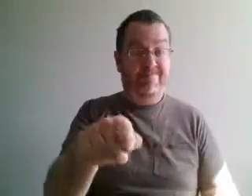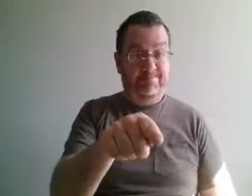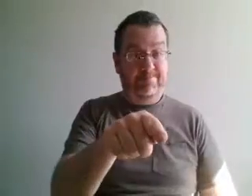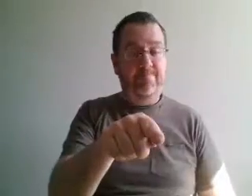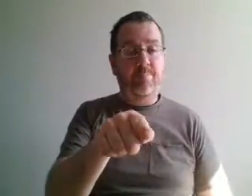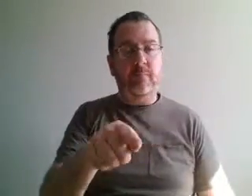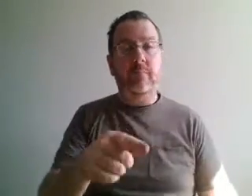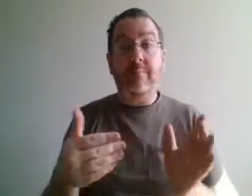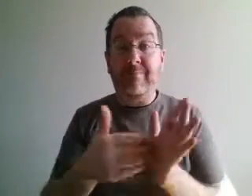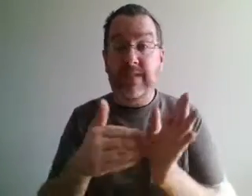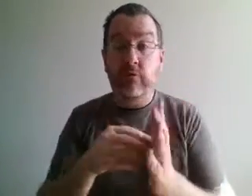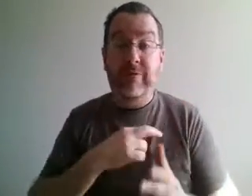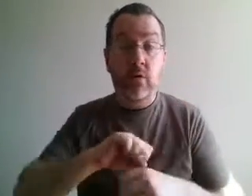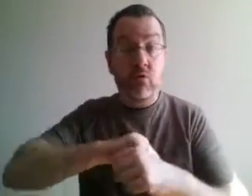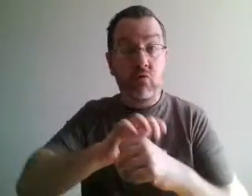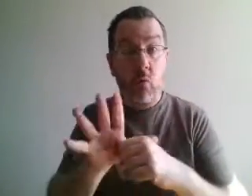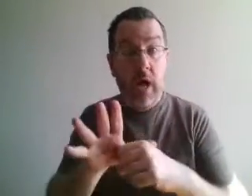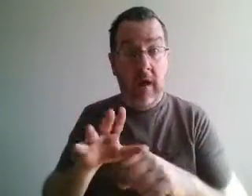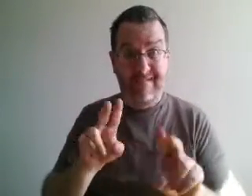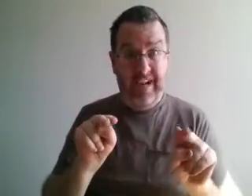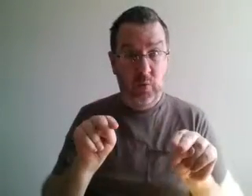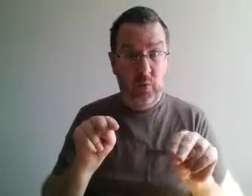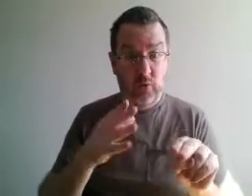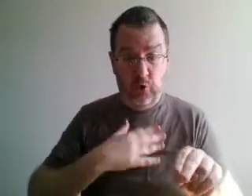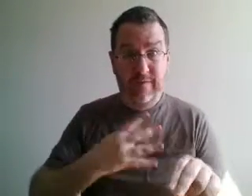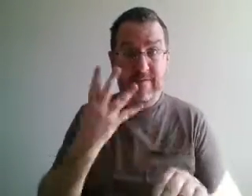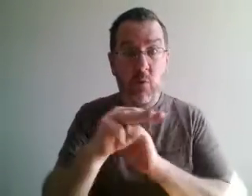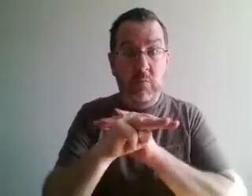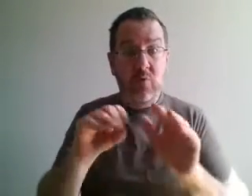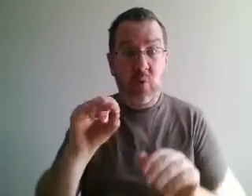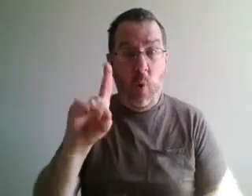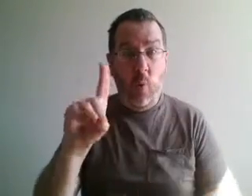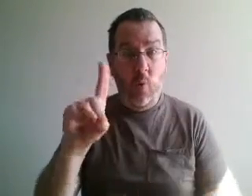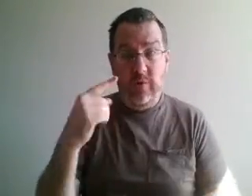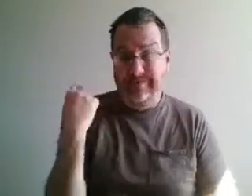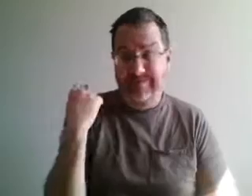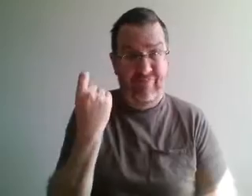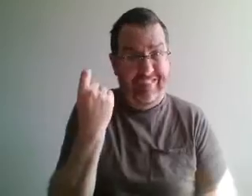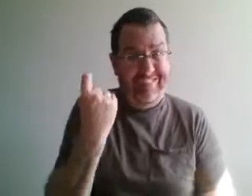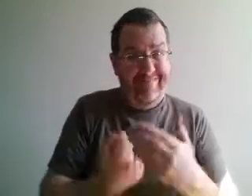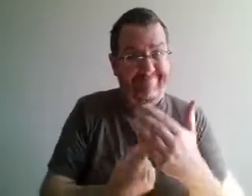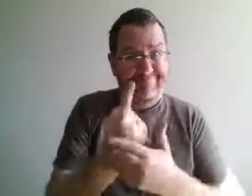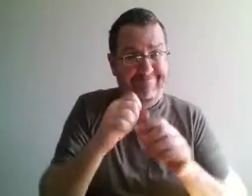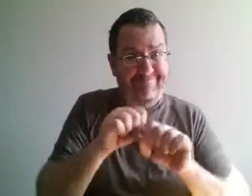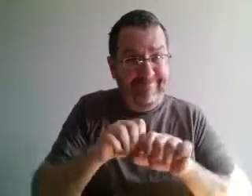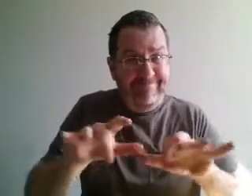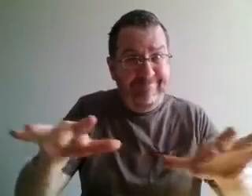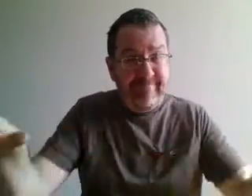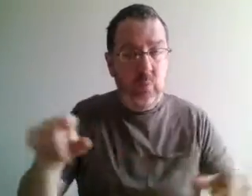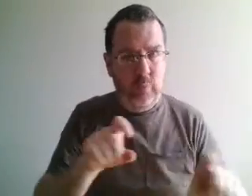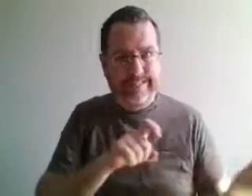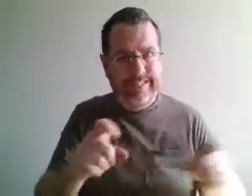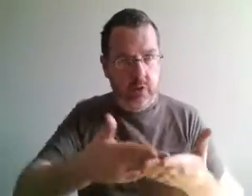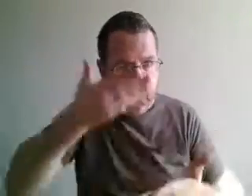is very new. It's only 4 months old, and we're still learning about how it affects the human. In a